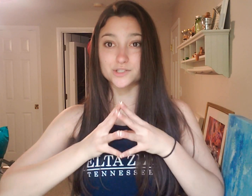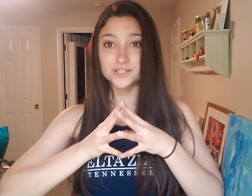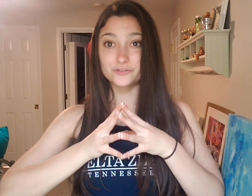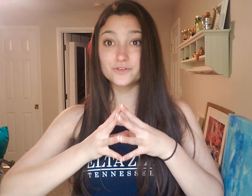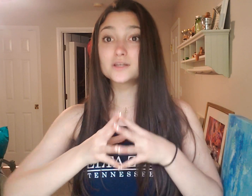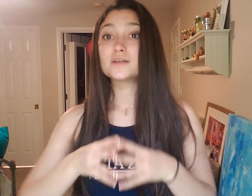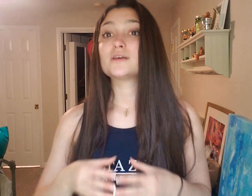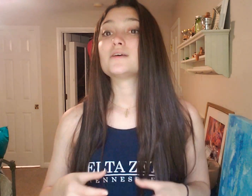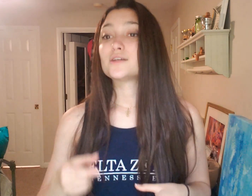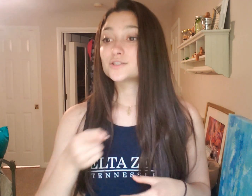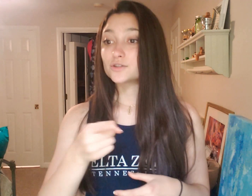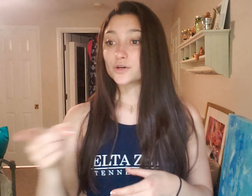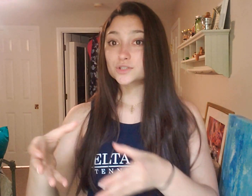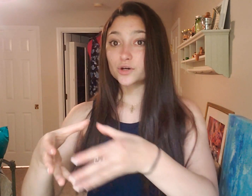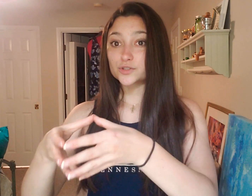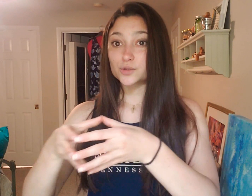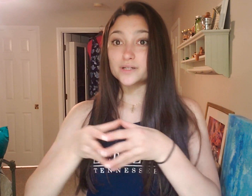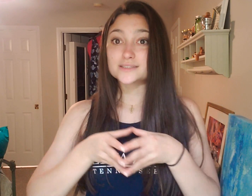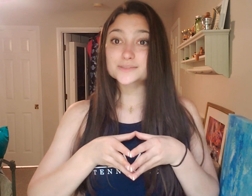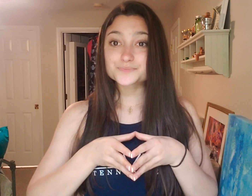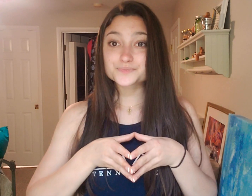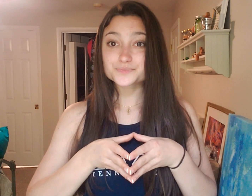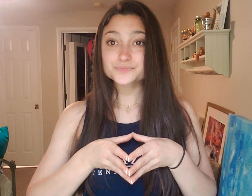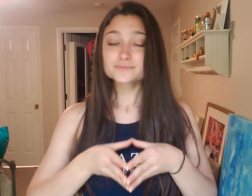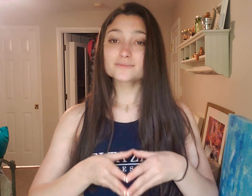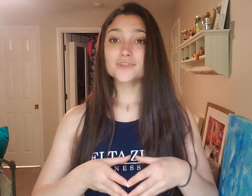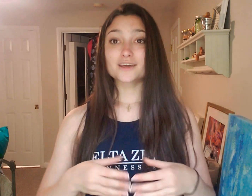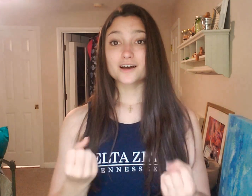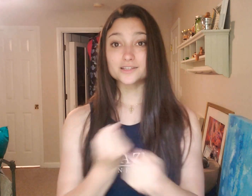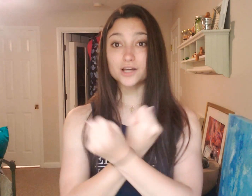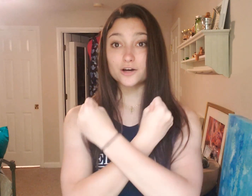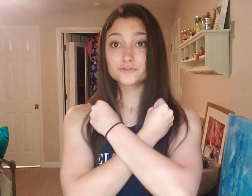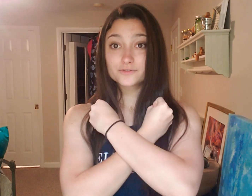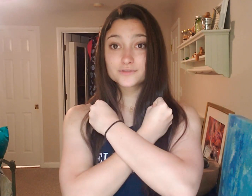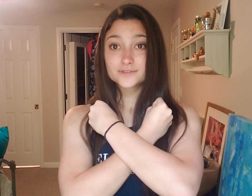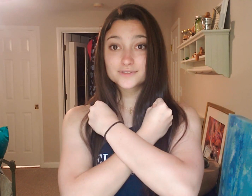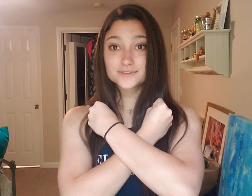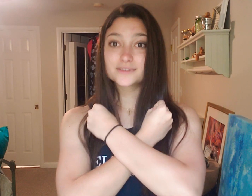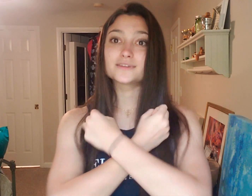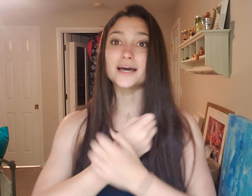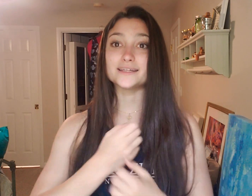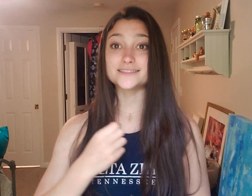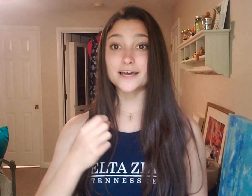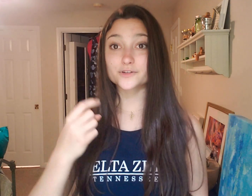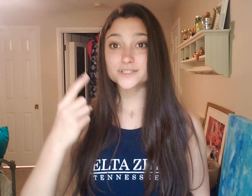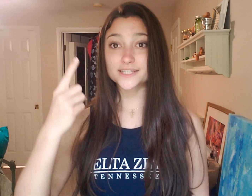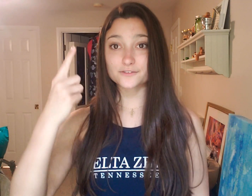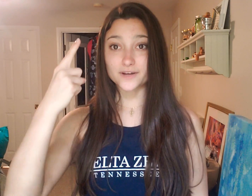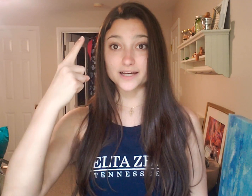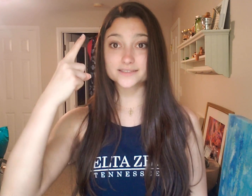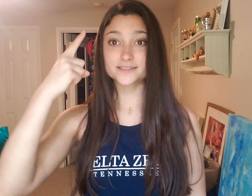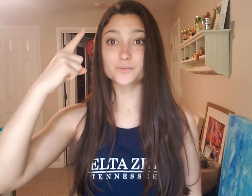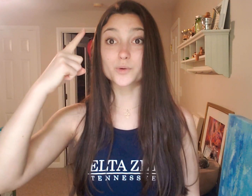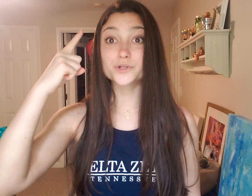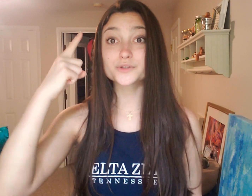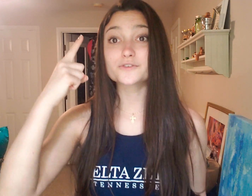yourself. To those closer ones, a love that is ever steadfast. And what we're doing for